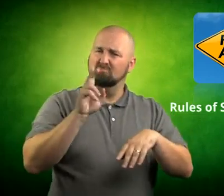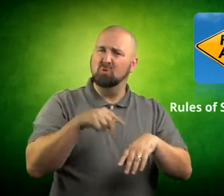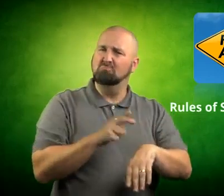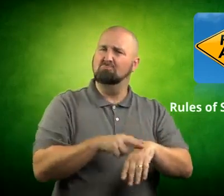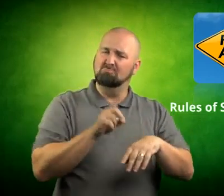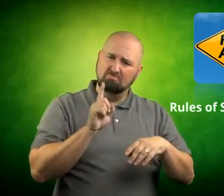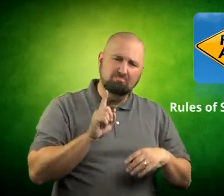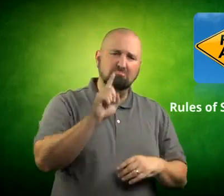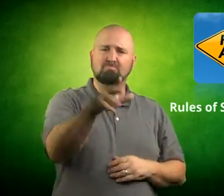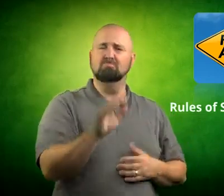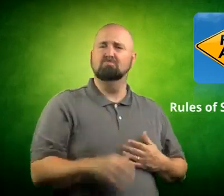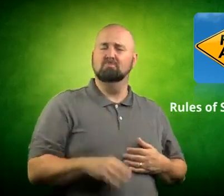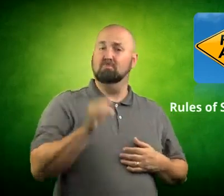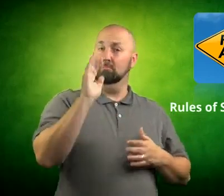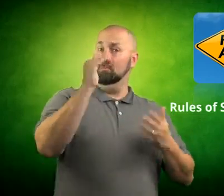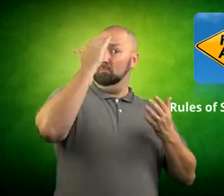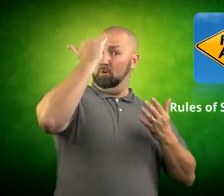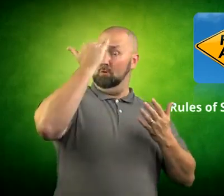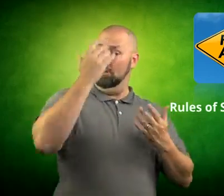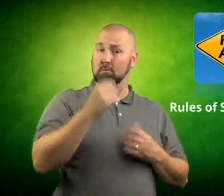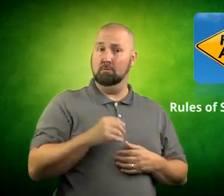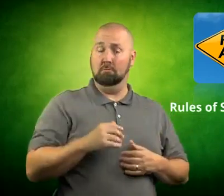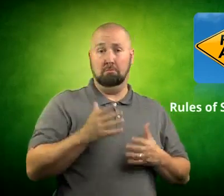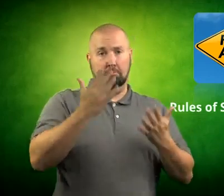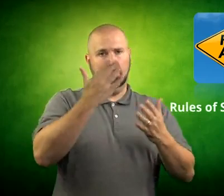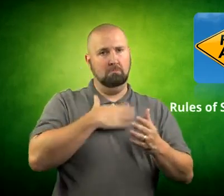me, interrupt the conversation. Just walk right on through.